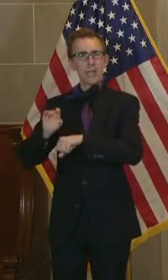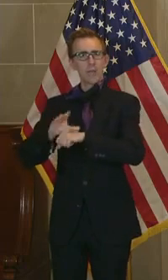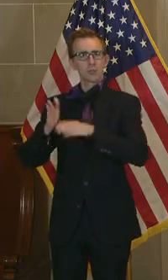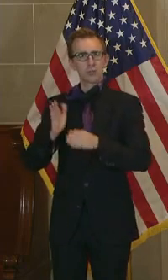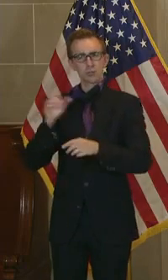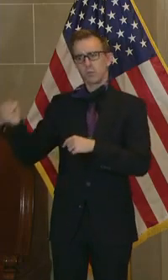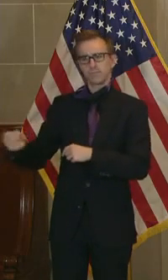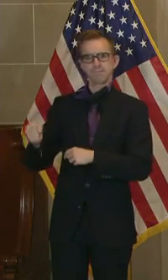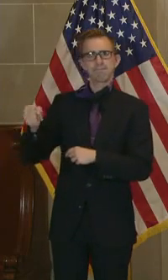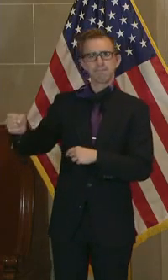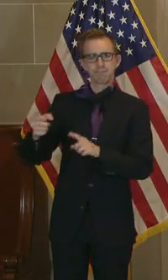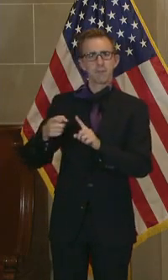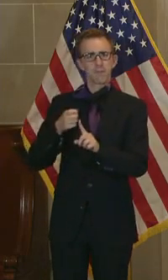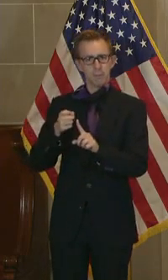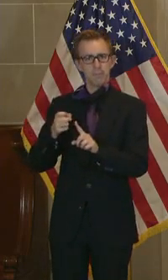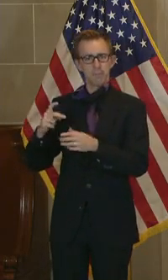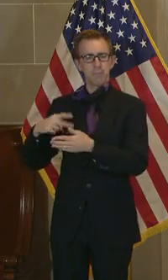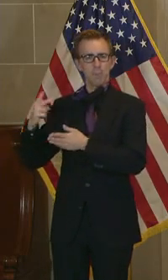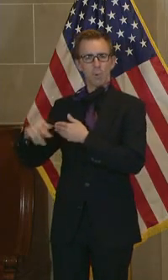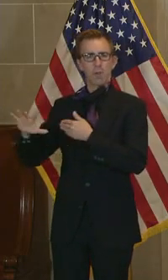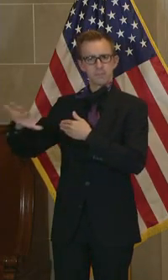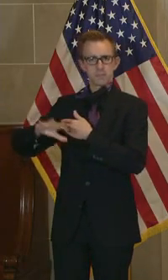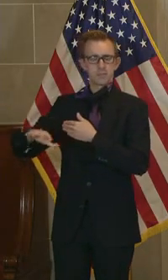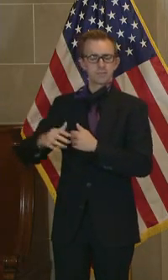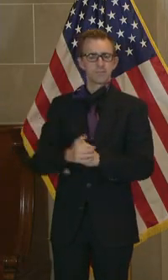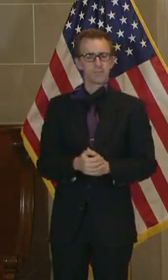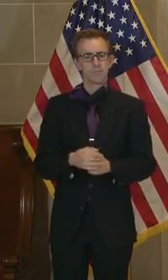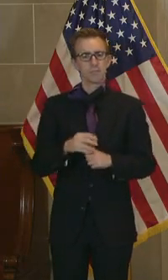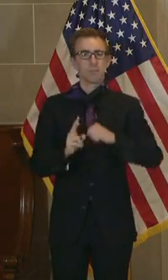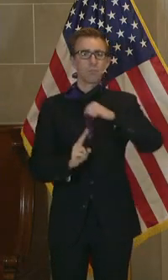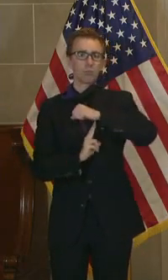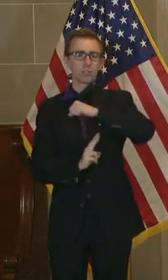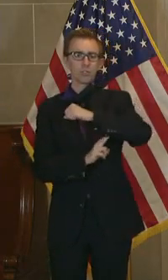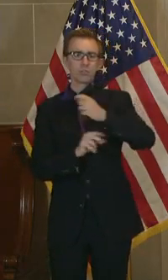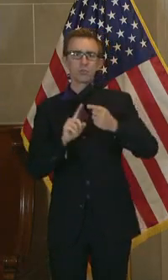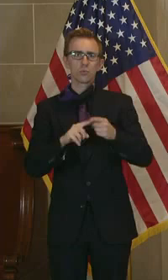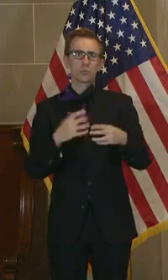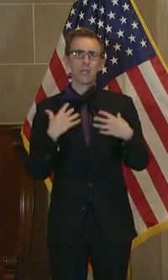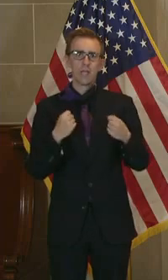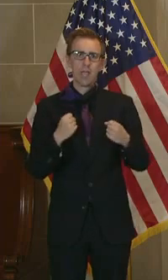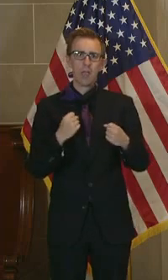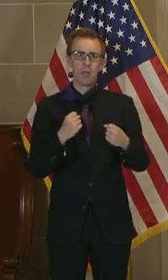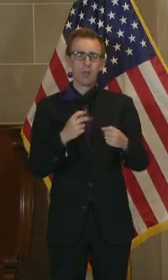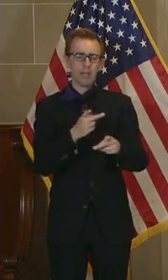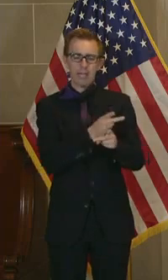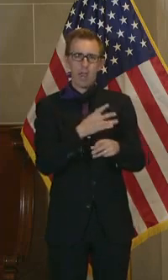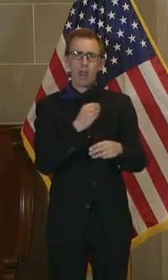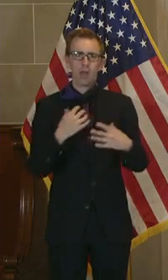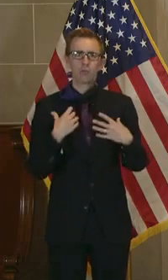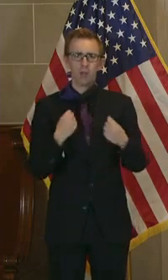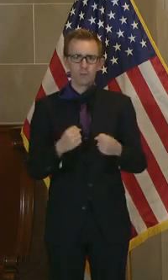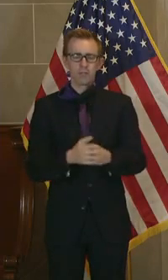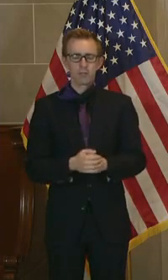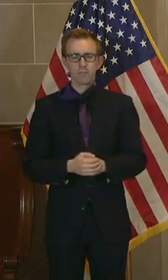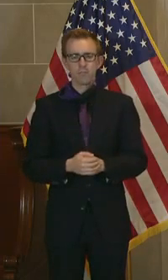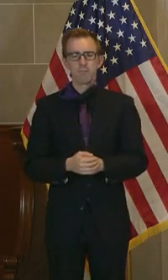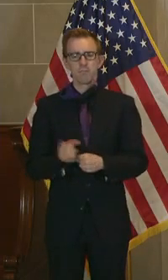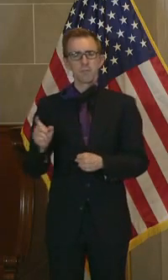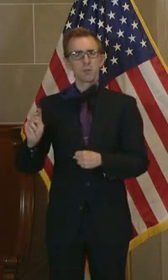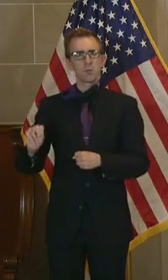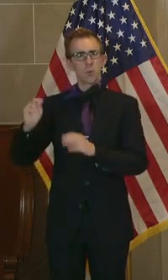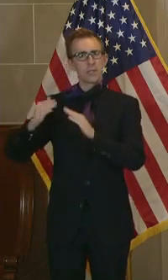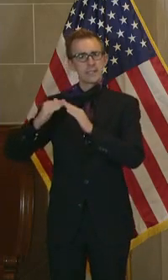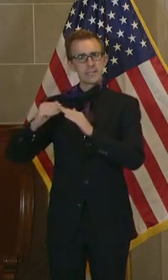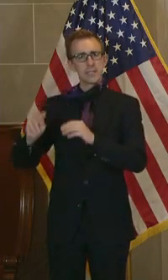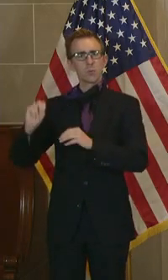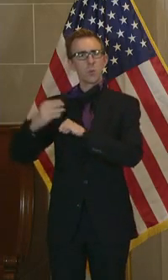community programs. Bridges to Care and Recovery is a faith-based program comprised of 86 North City and North